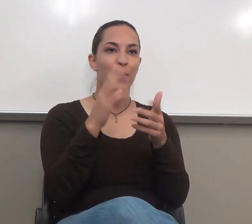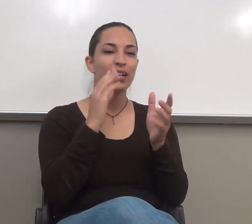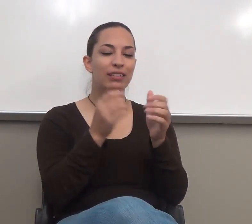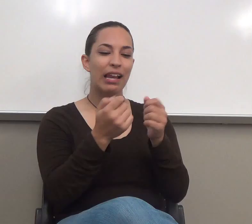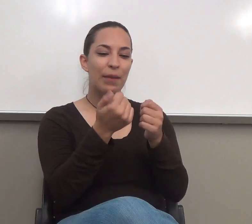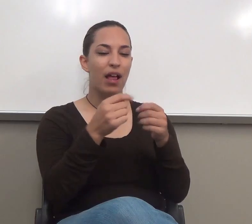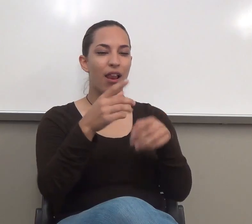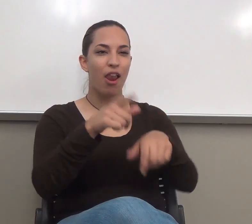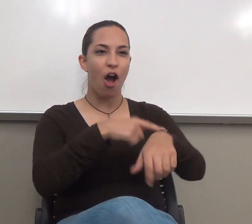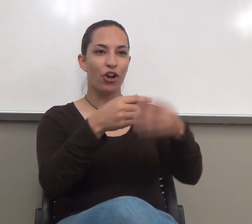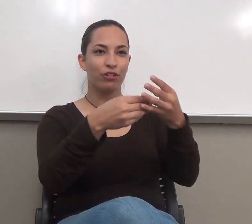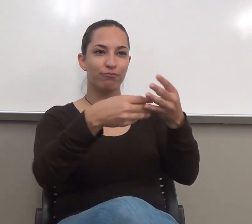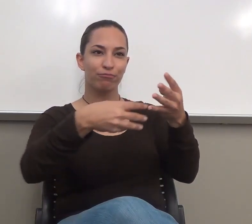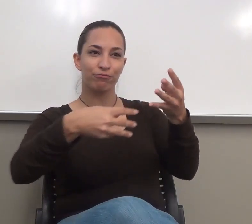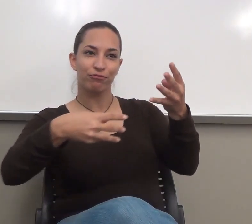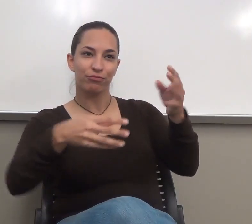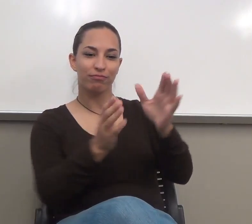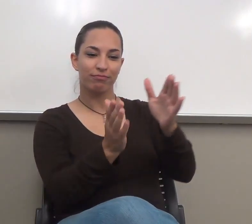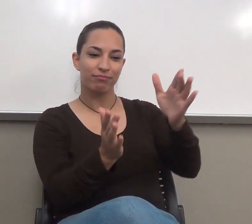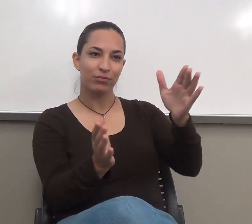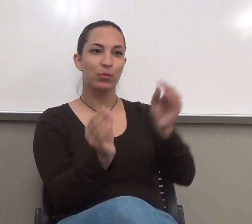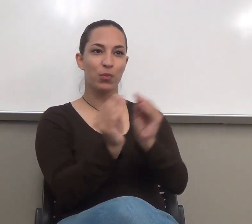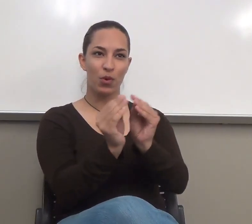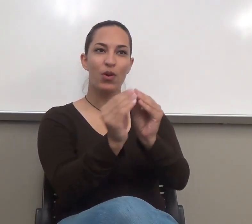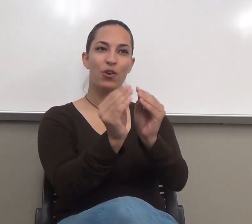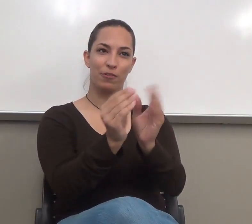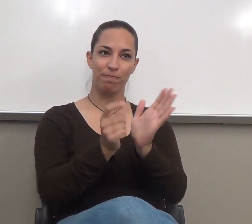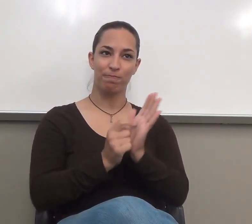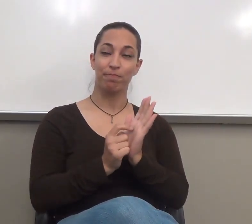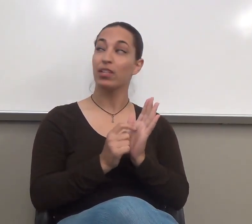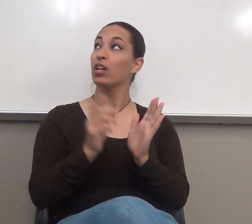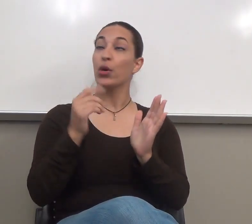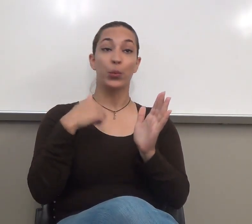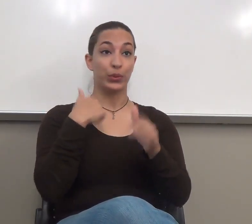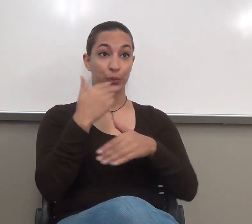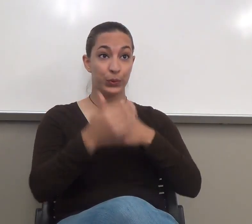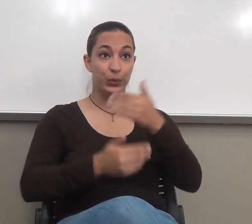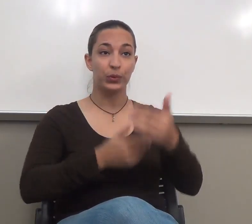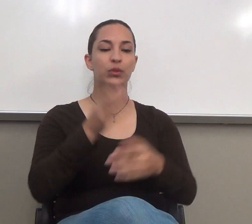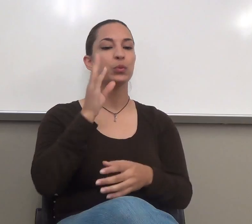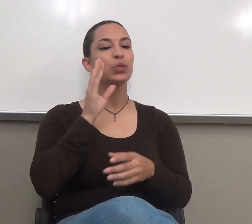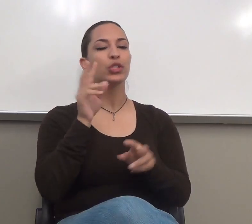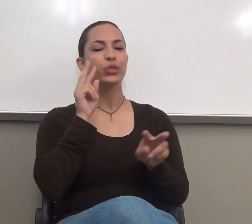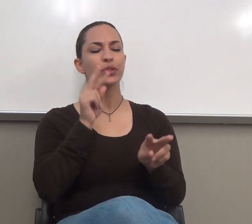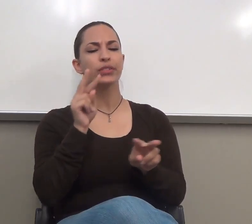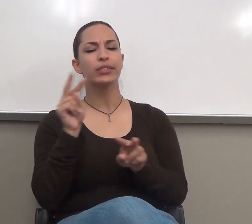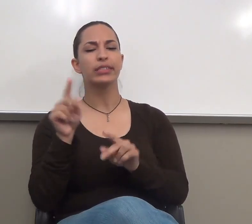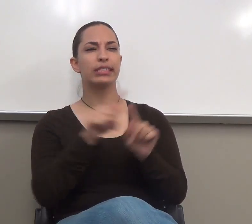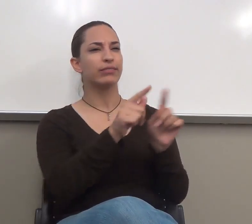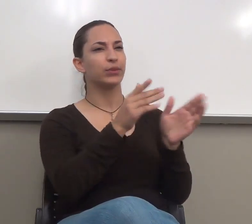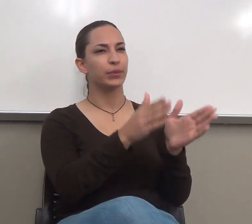what a paragraph contains. And then we're going to move very quickly into writing short essays, and then they're going to get a little